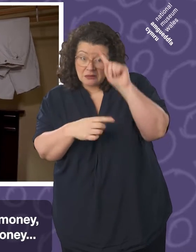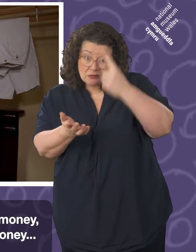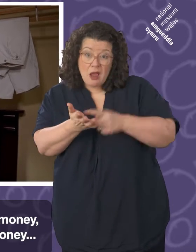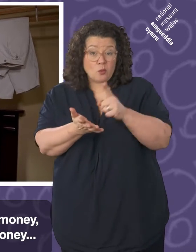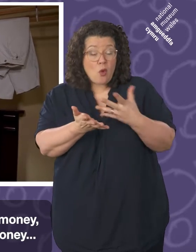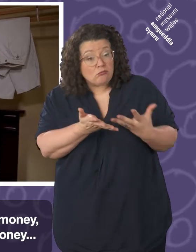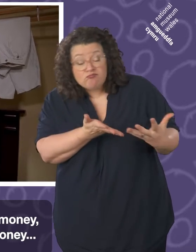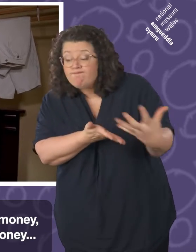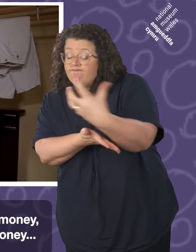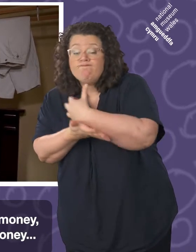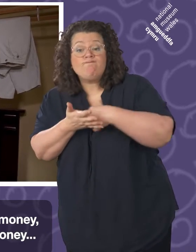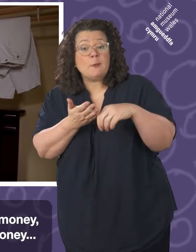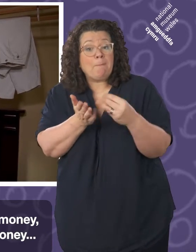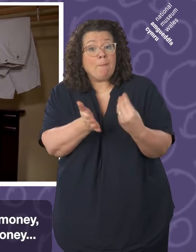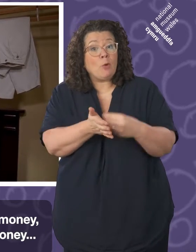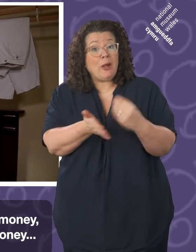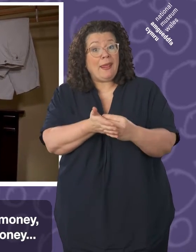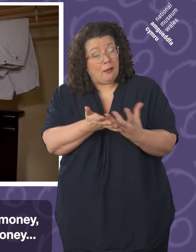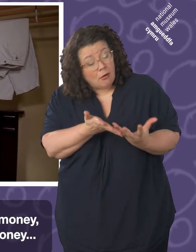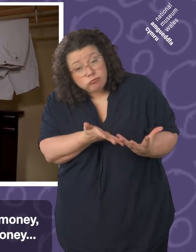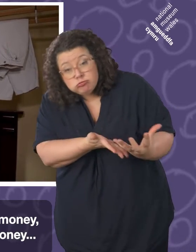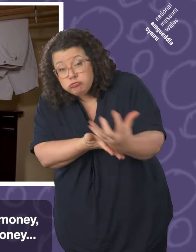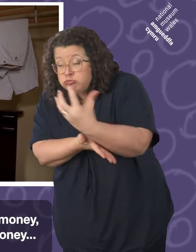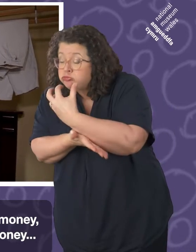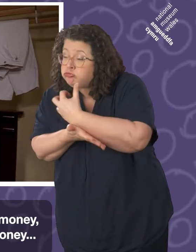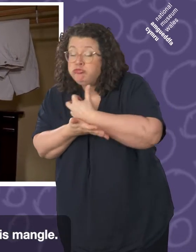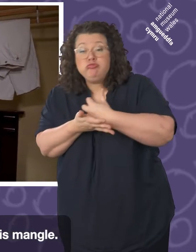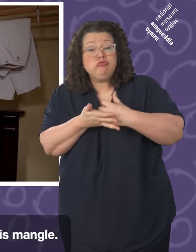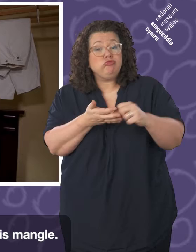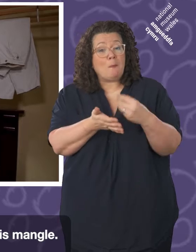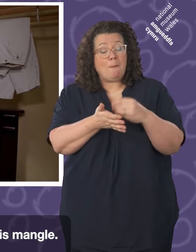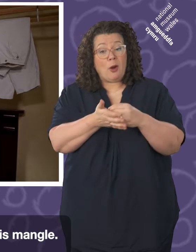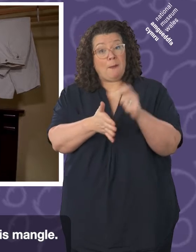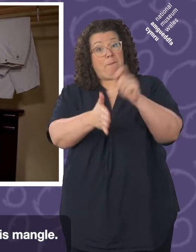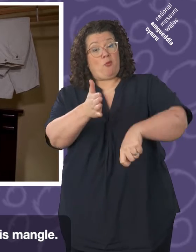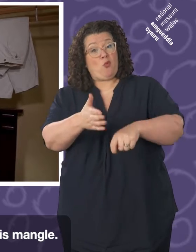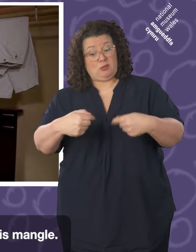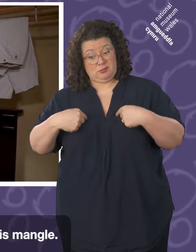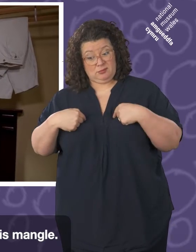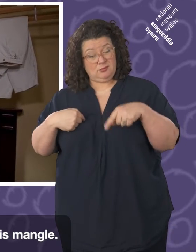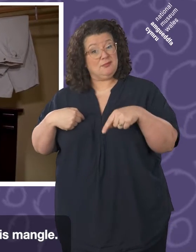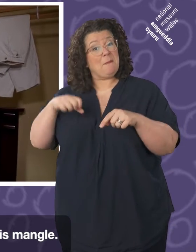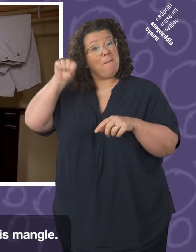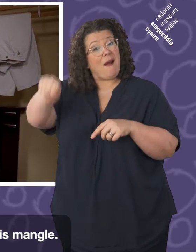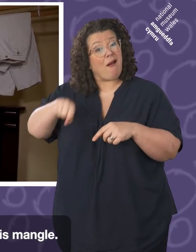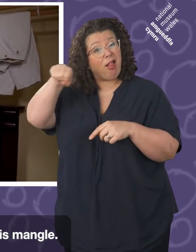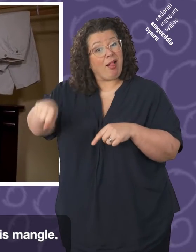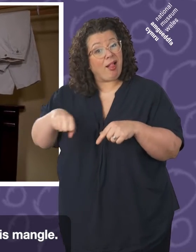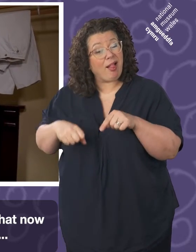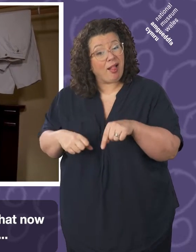they collected money. And with that money, they brought me this